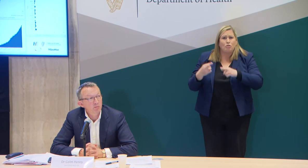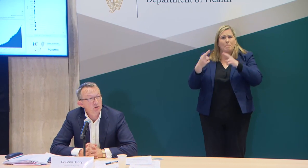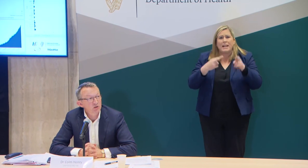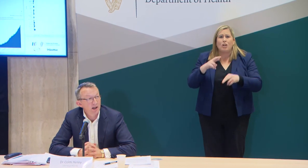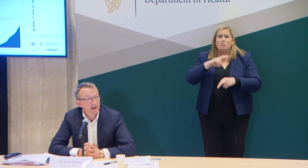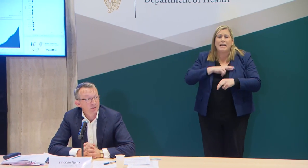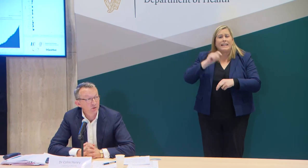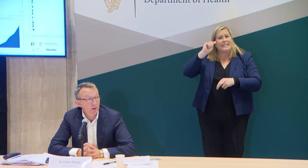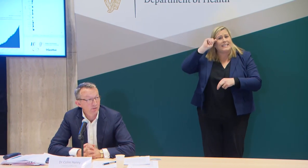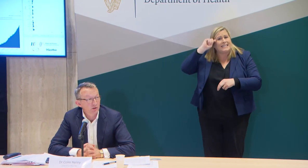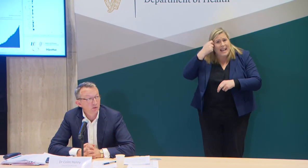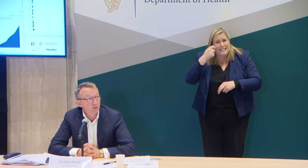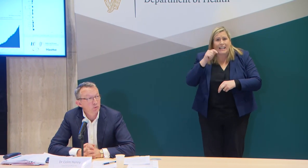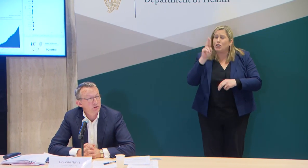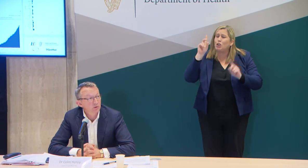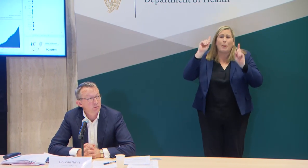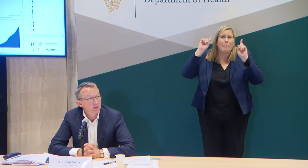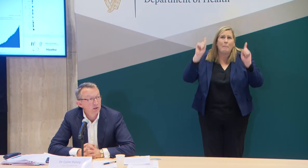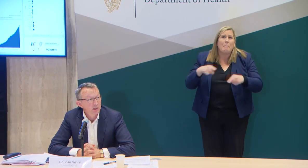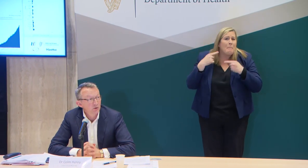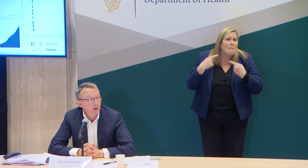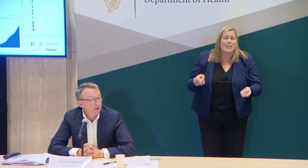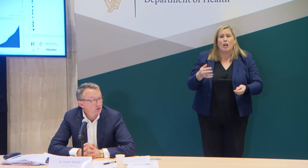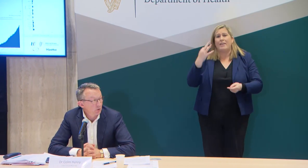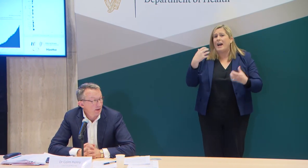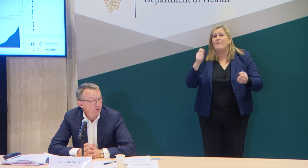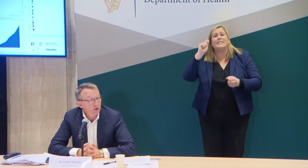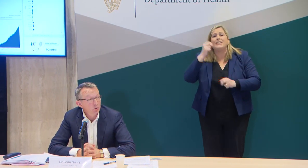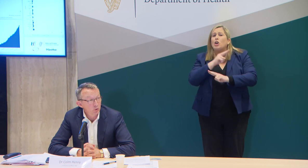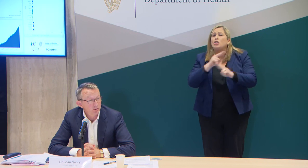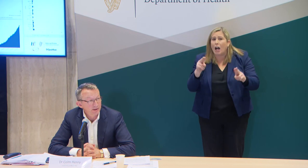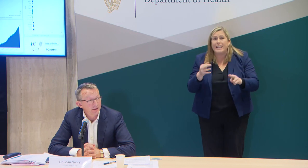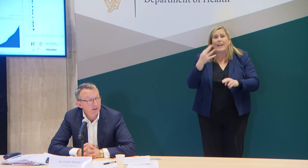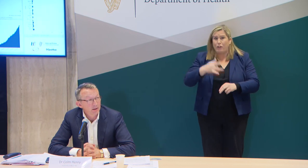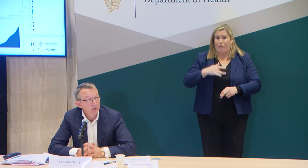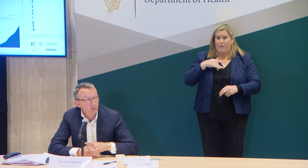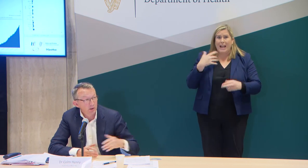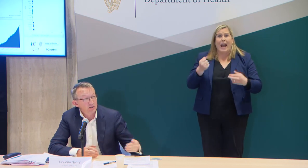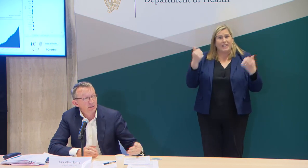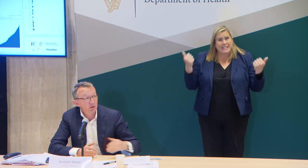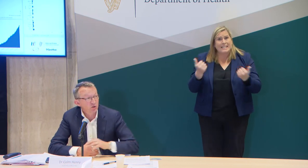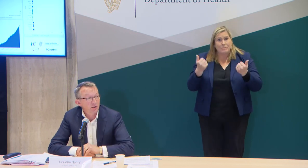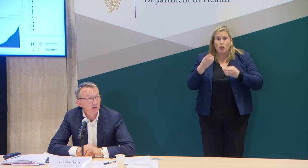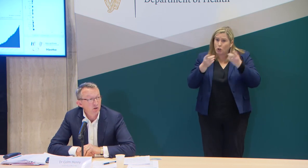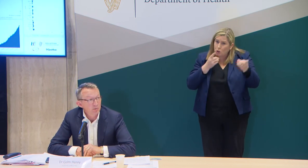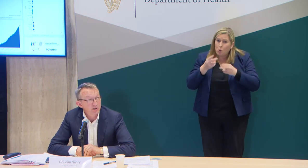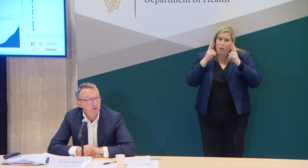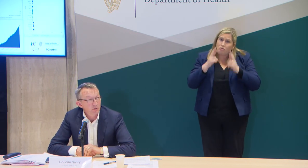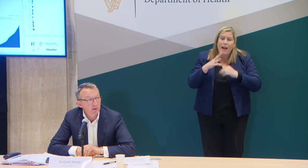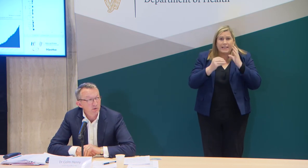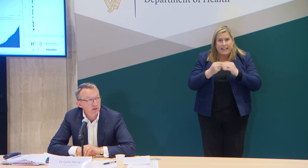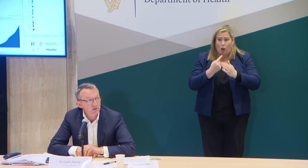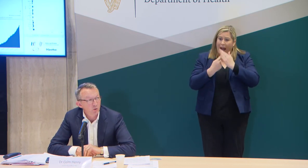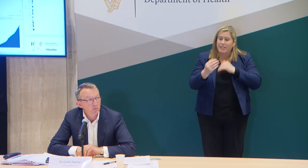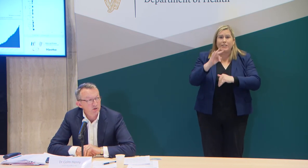the core message to act as if you have it, if you have those symptoms. And if you act as if you have it, you'll do the right thing in isolating yourself and your immediate